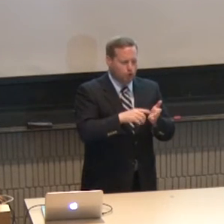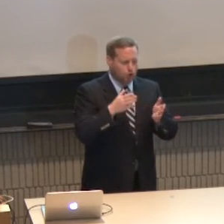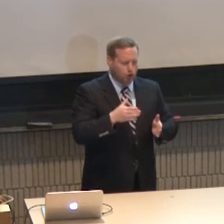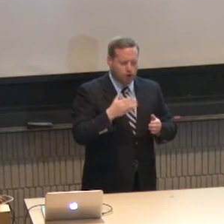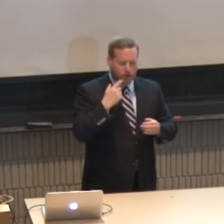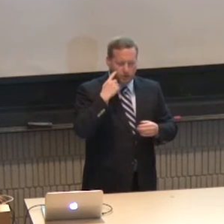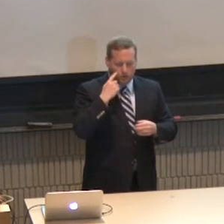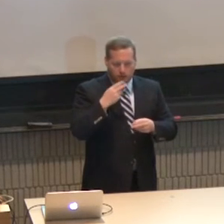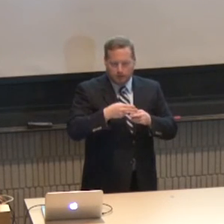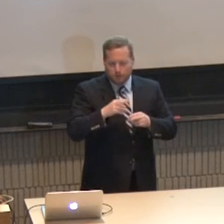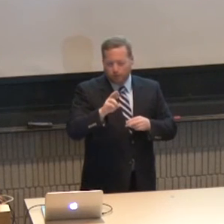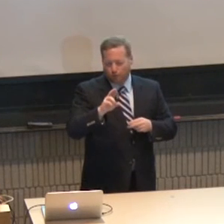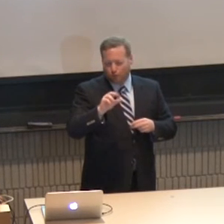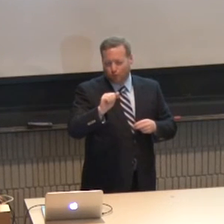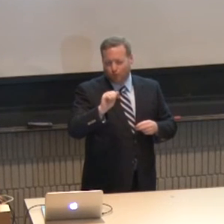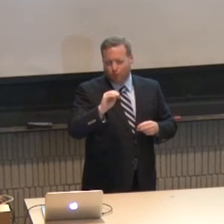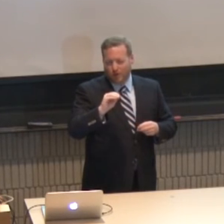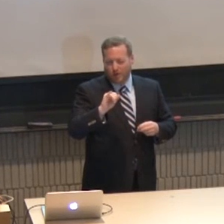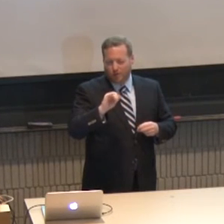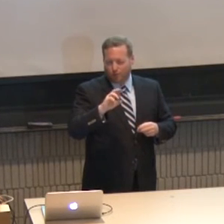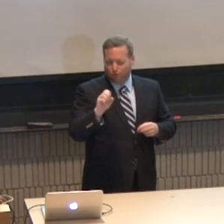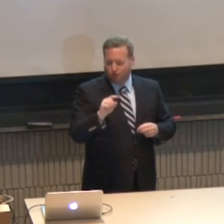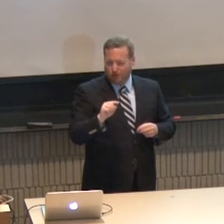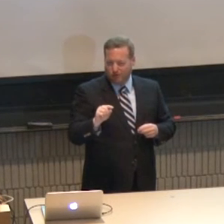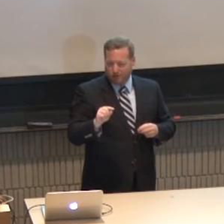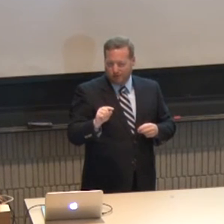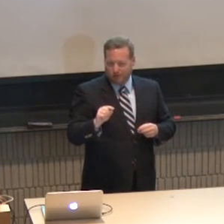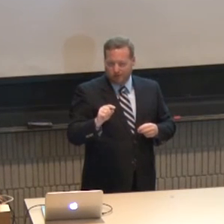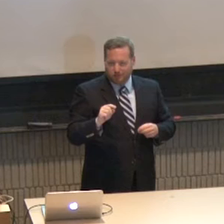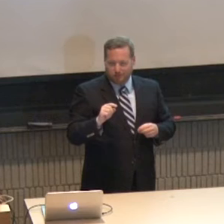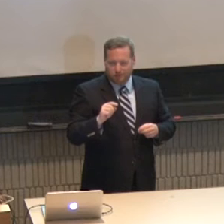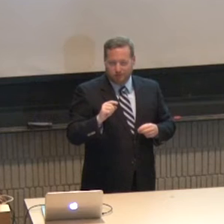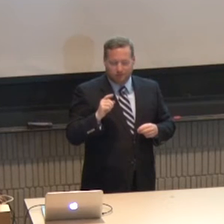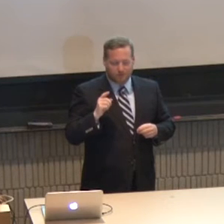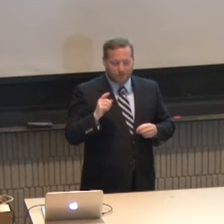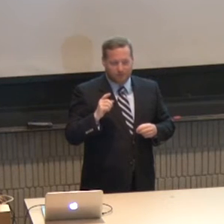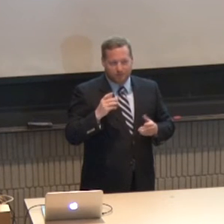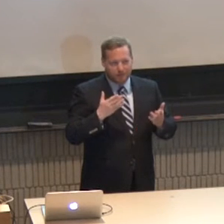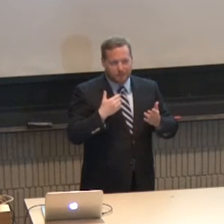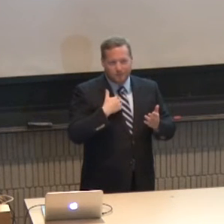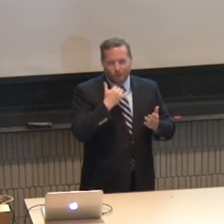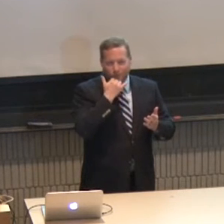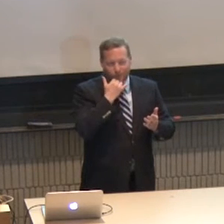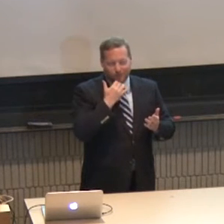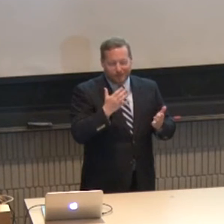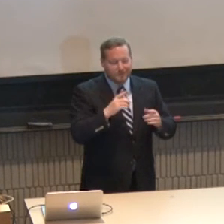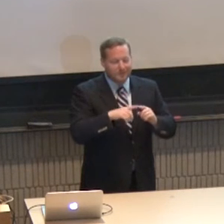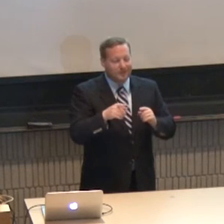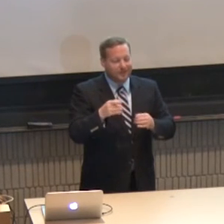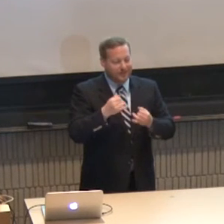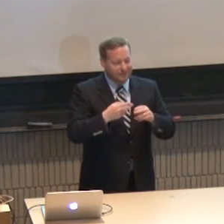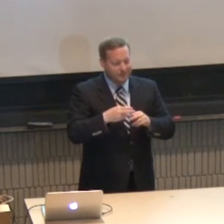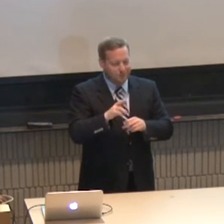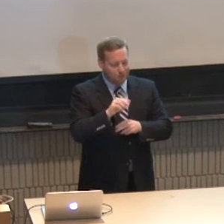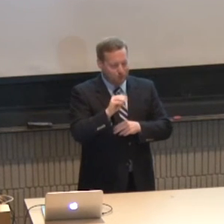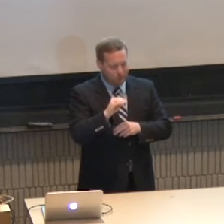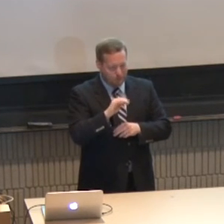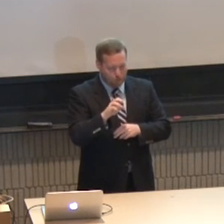language. One researcher named Ramirez, I forgot the first name, but last name was